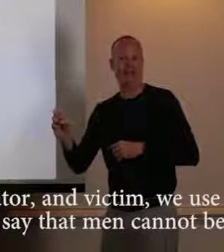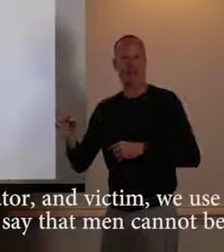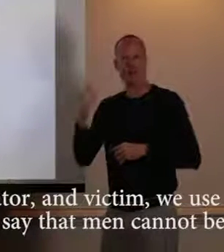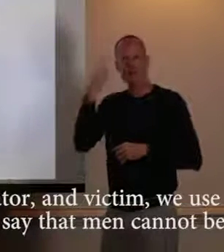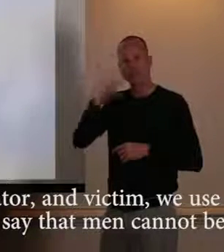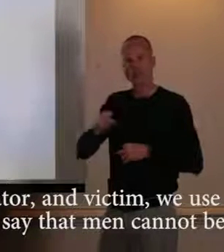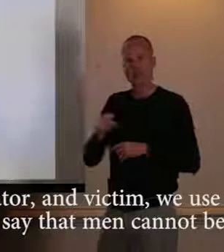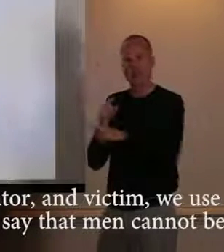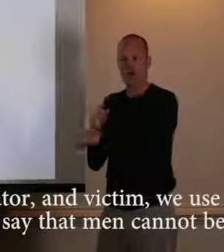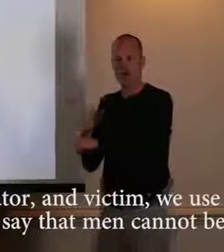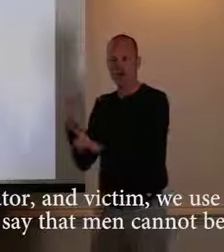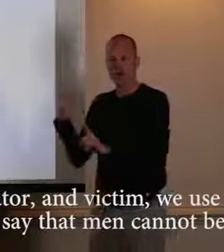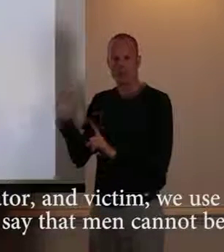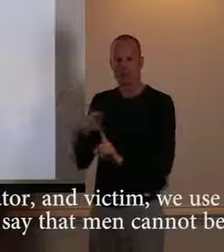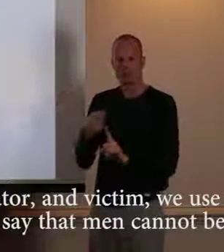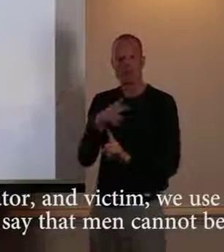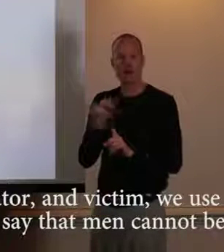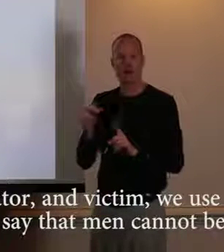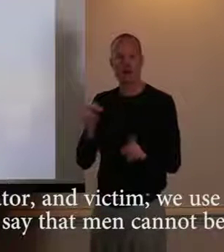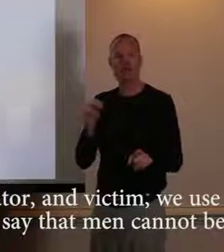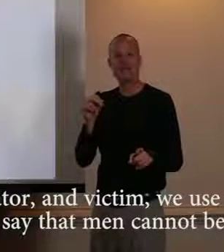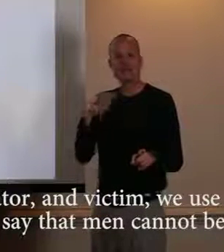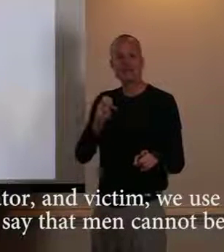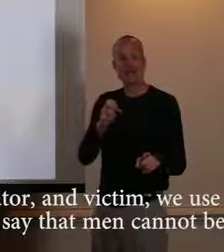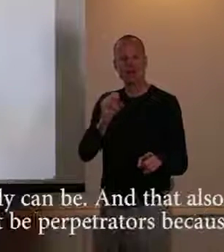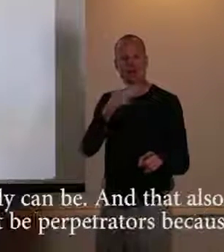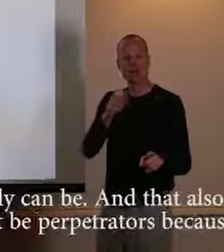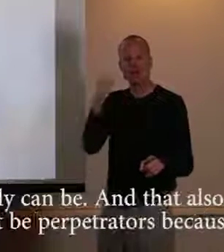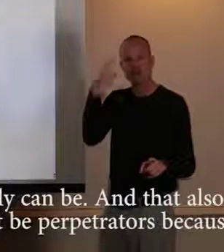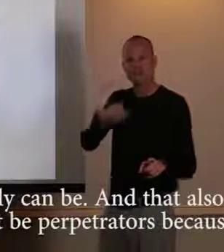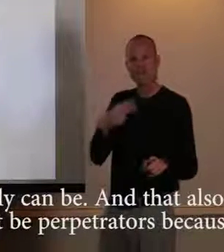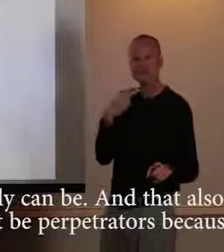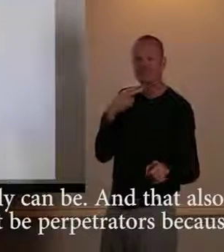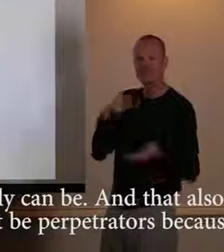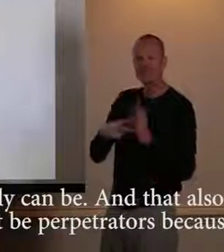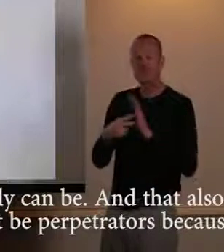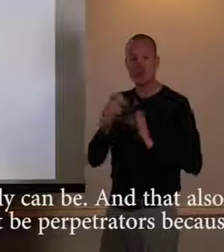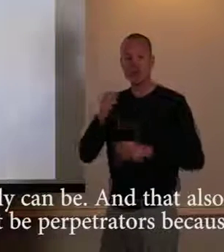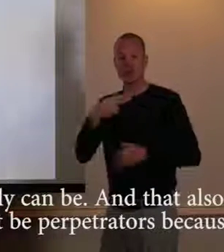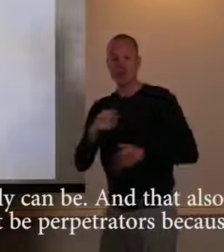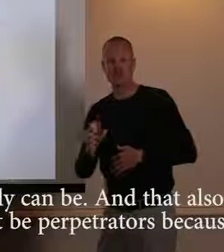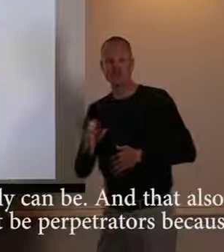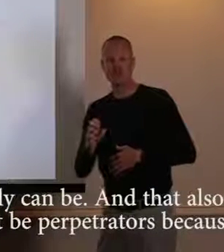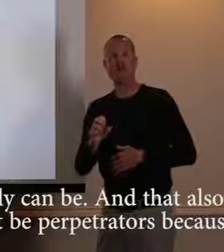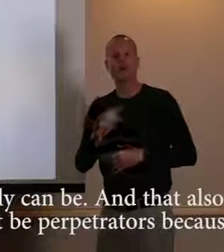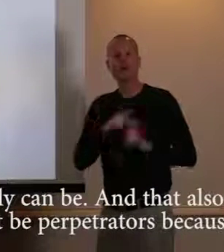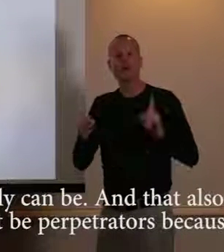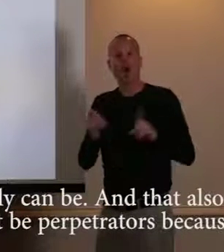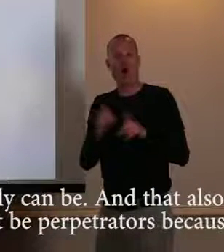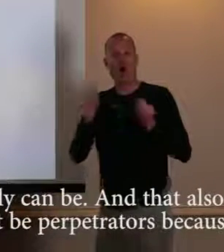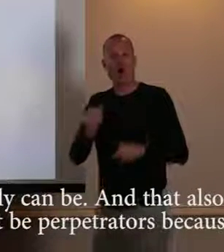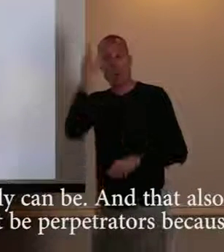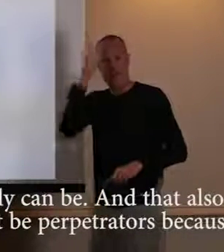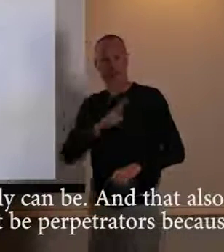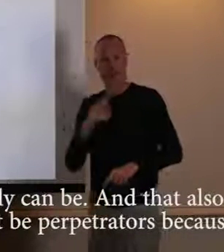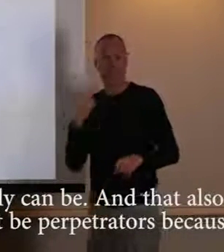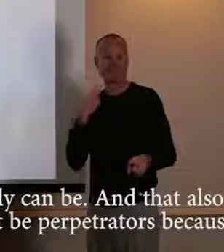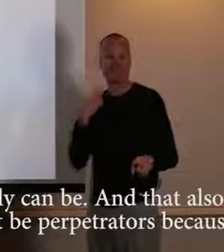we use the pronoun she. That is not to say that men cannot be victims, because they absolutely can be. And that also is not to say that women cannot